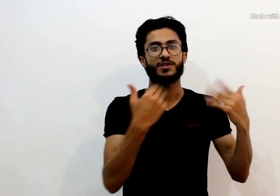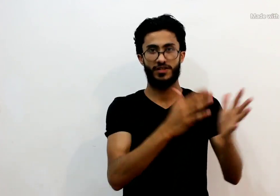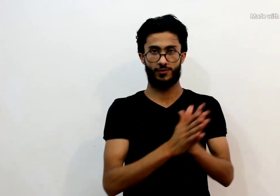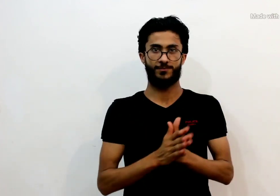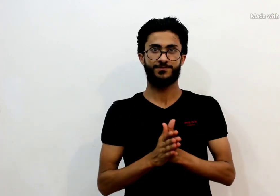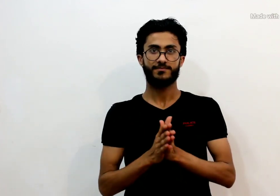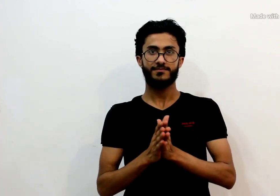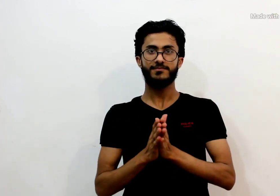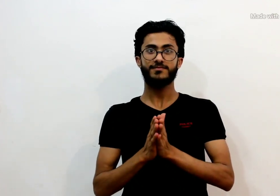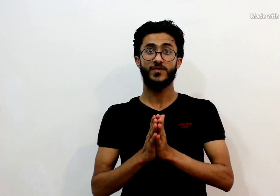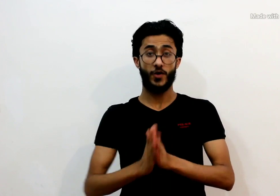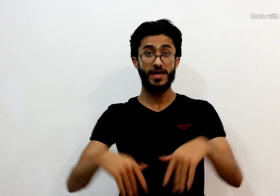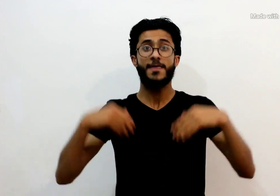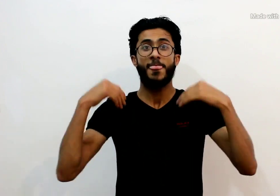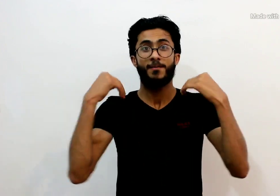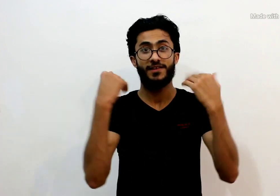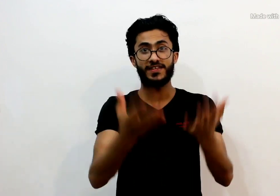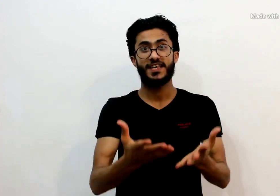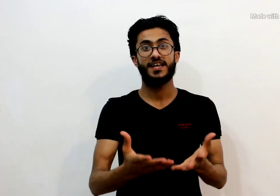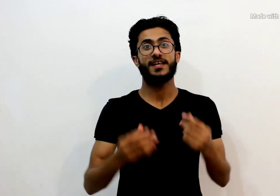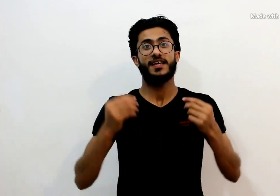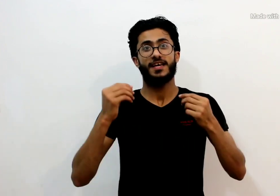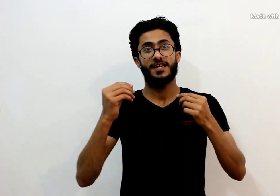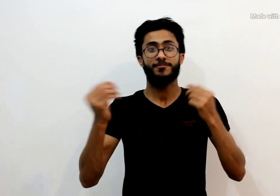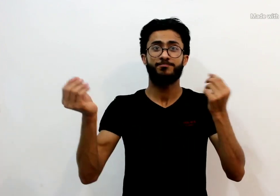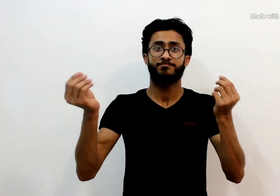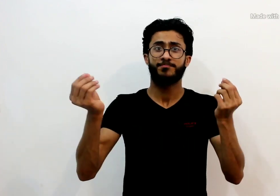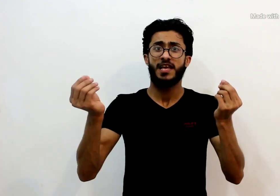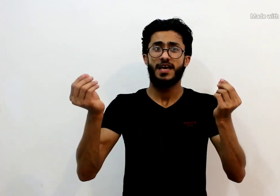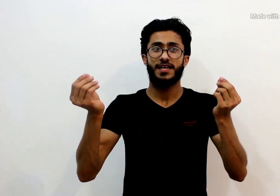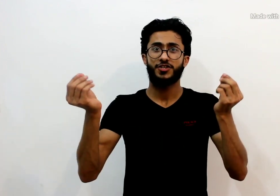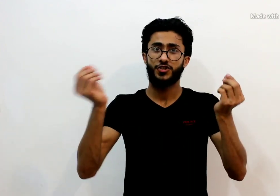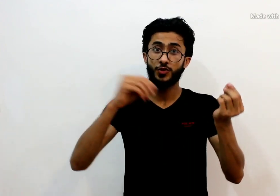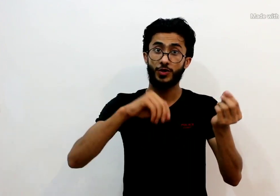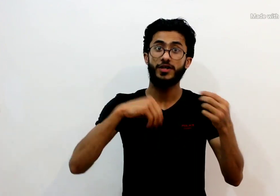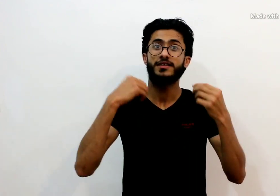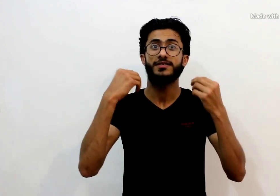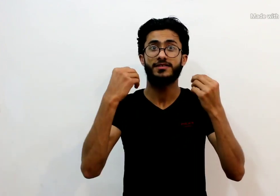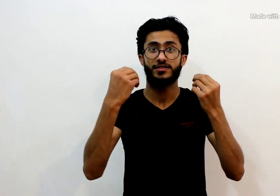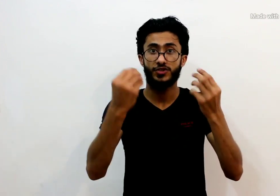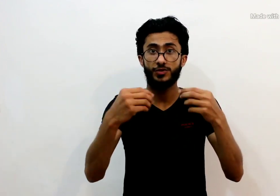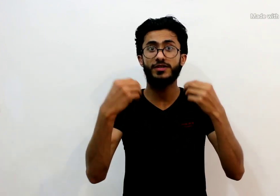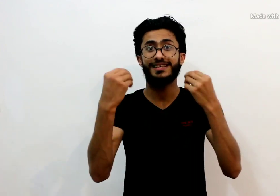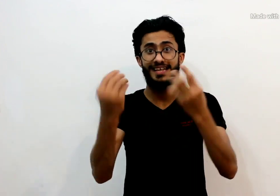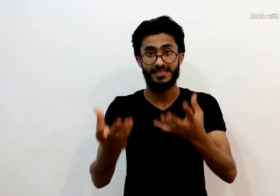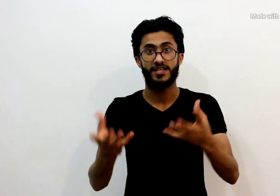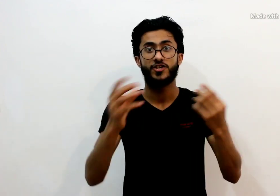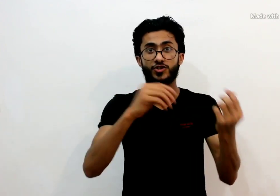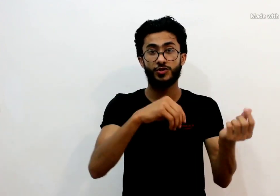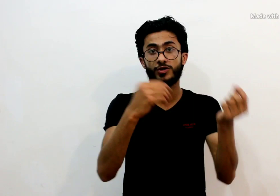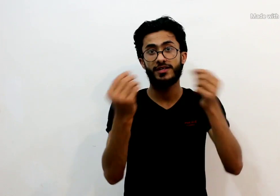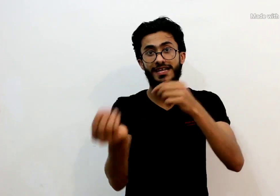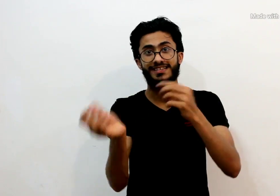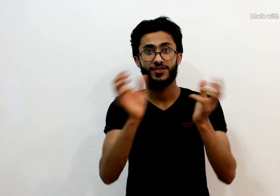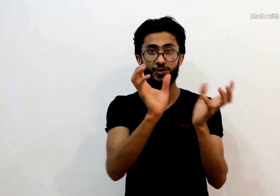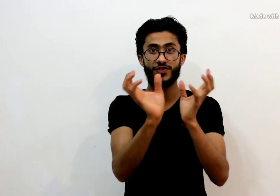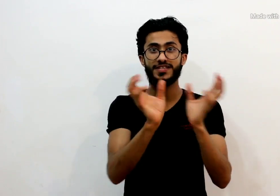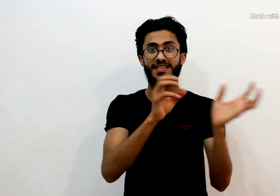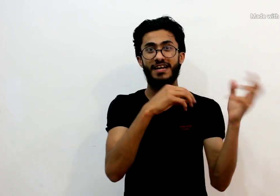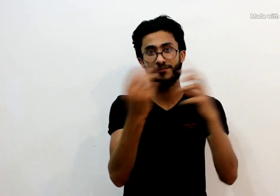window. Okay, but if he said sure not, sure, this is